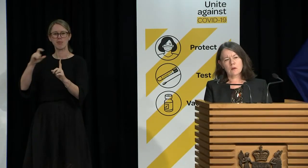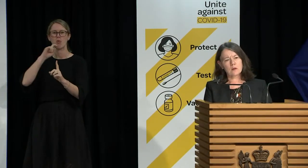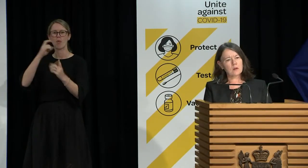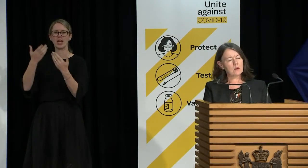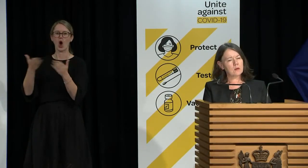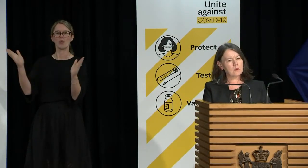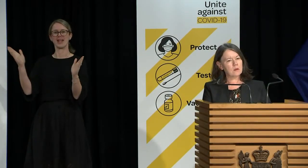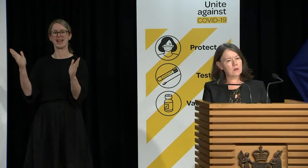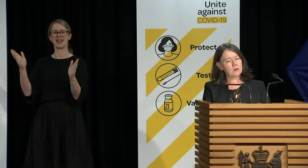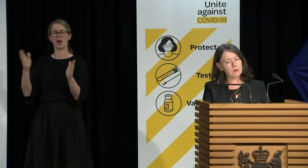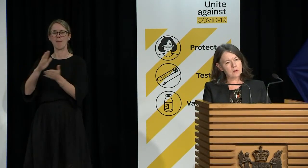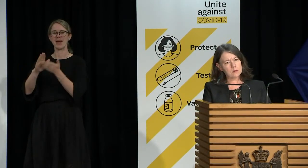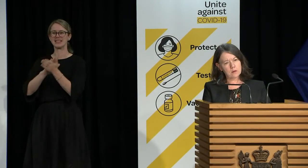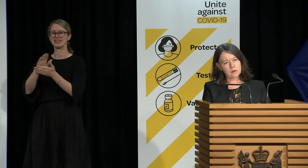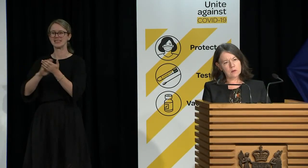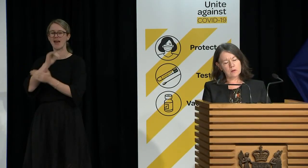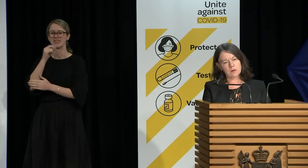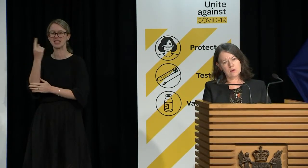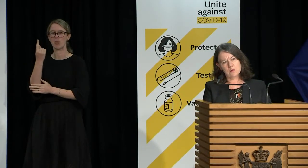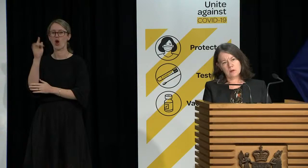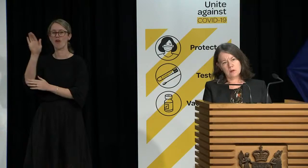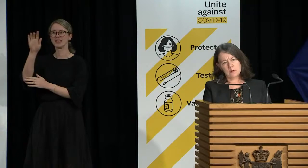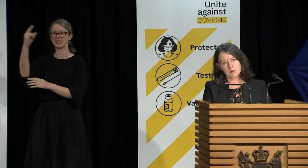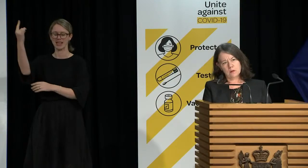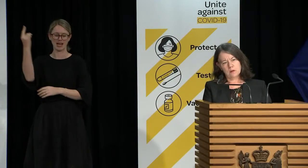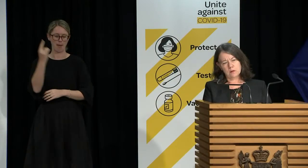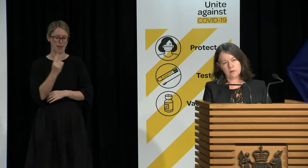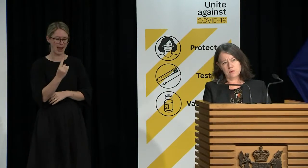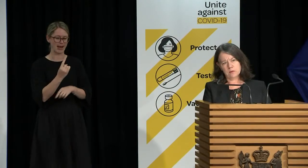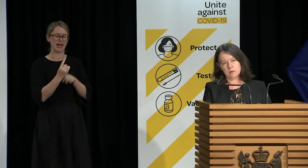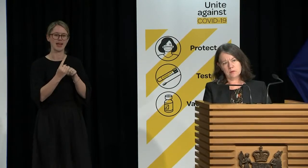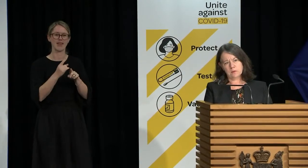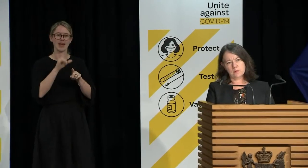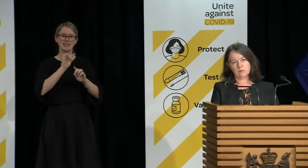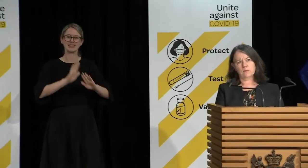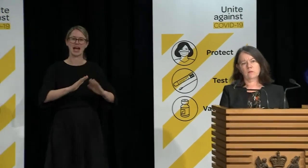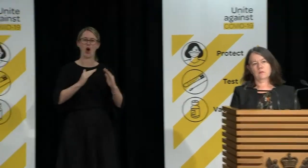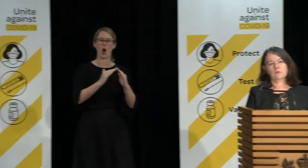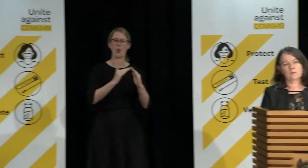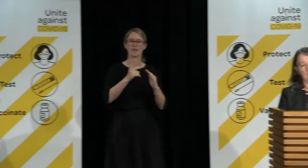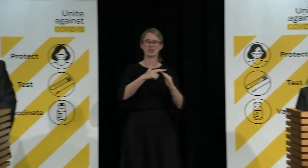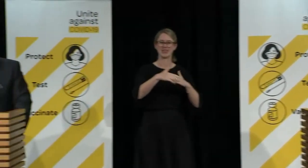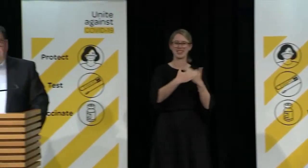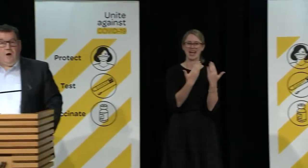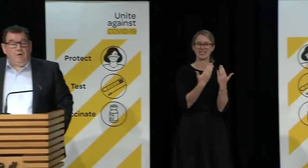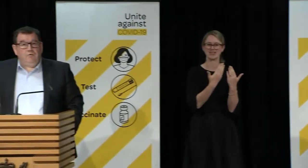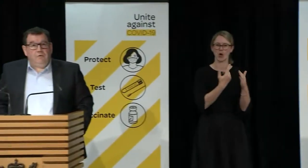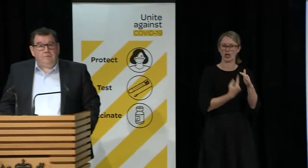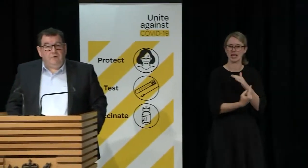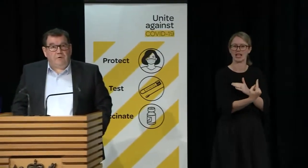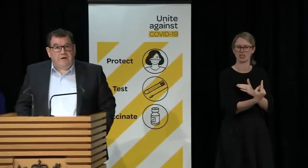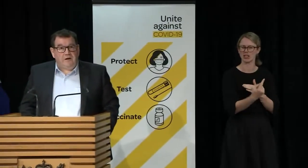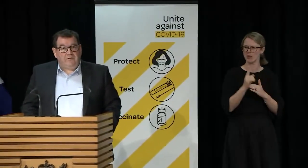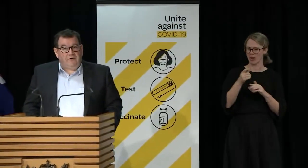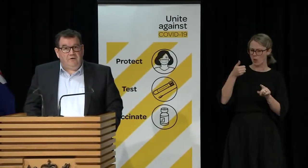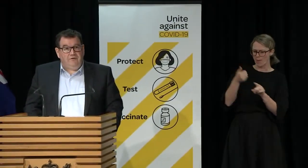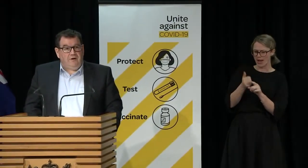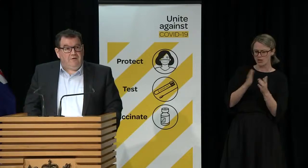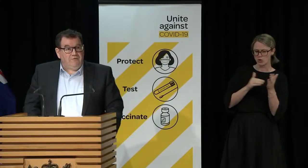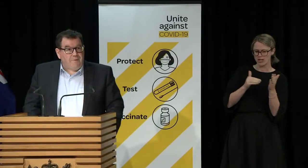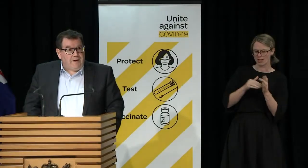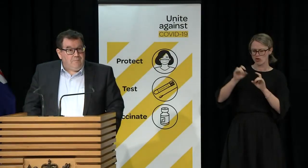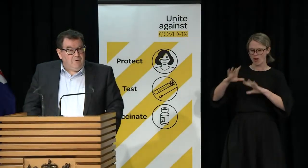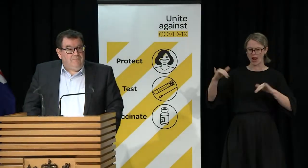what impact will this have on ever reopening the bubble with Australia? Well, as you know, the Reconnecting